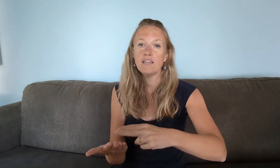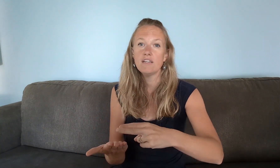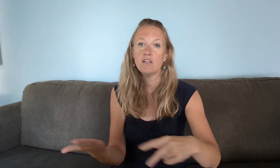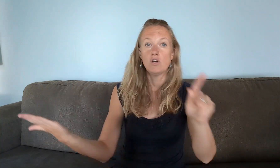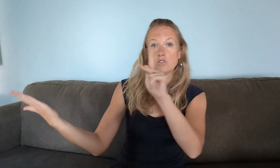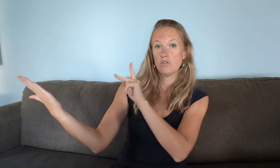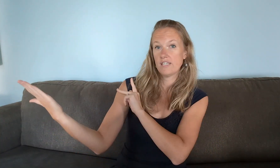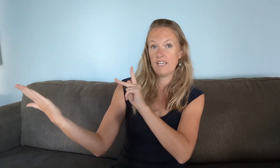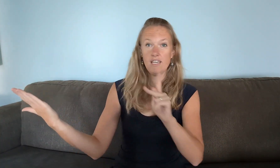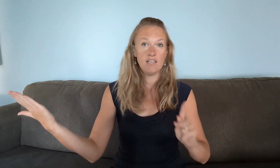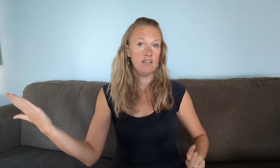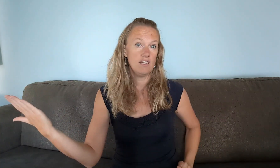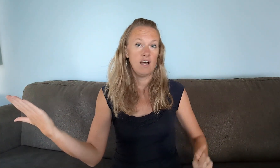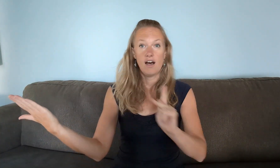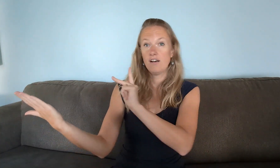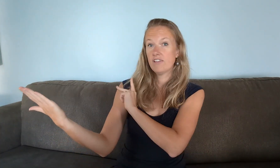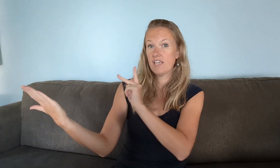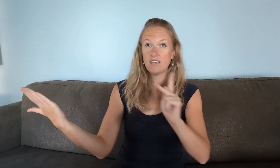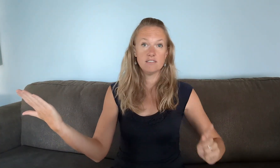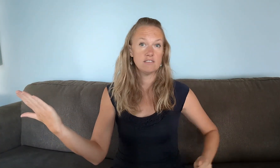holy to the King of Kings,